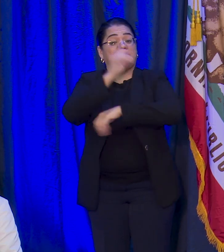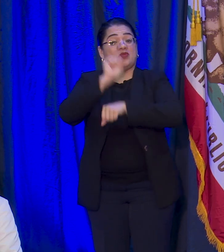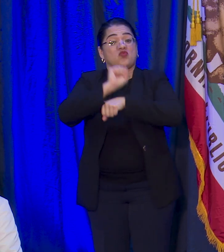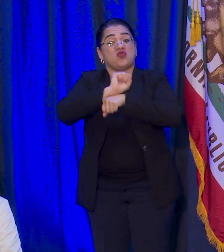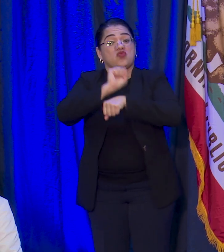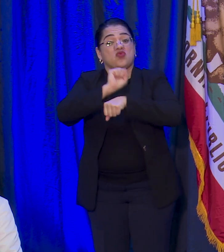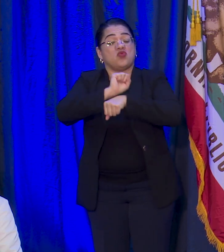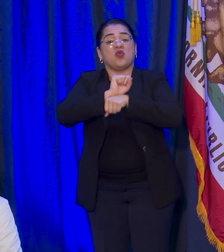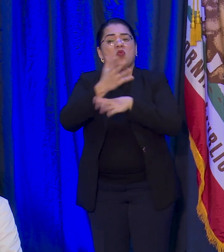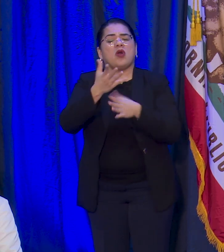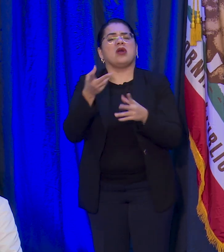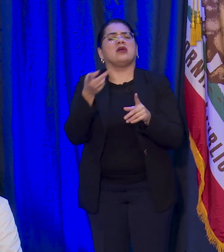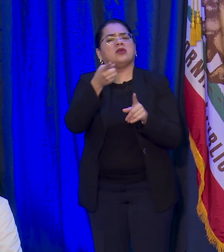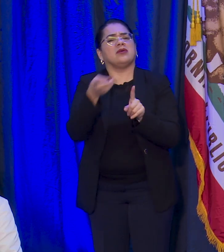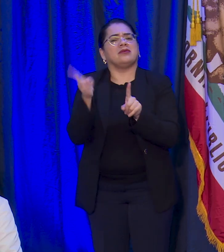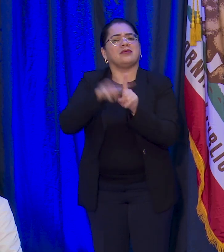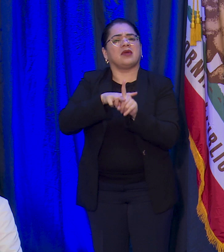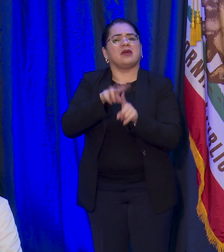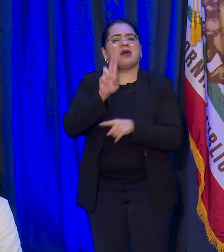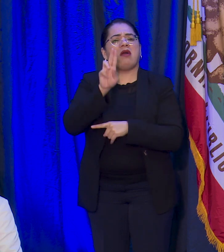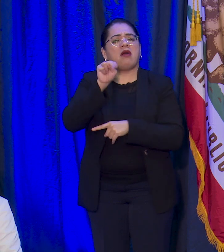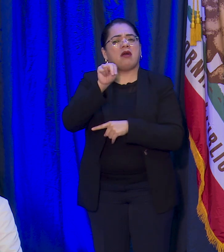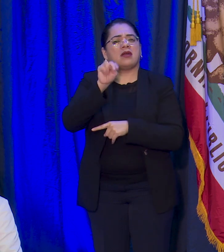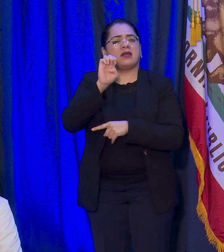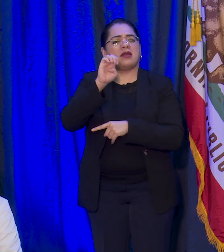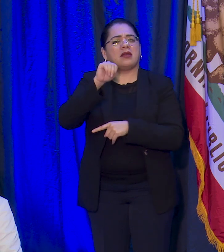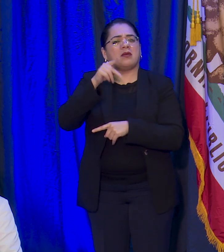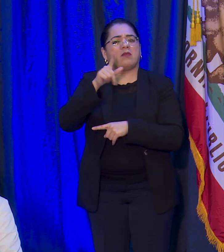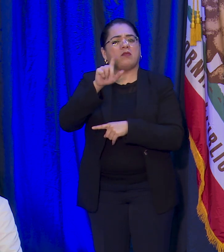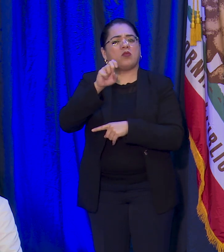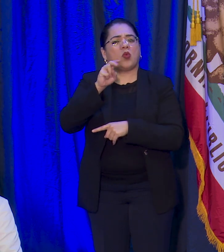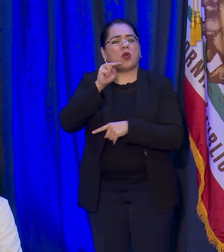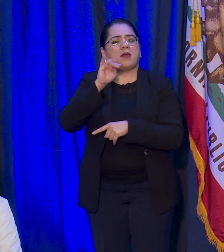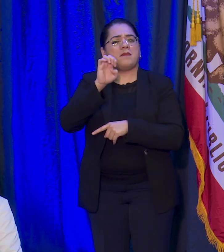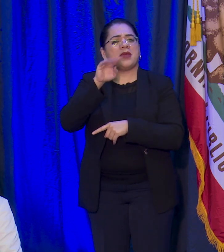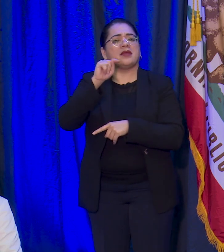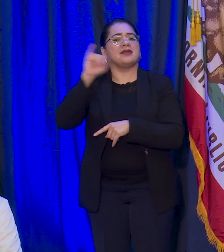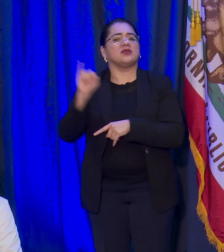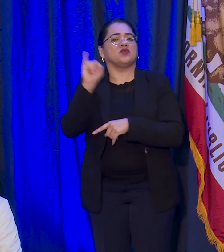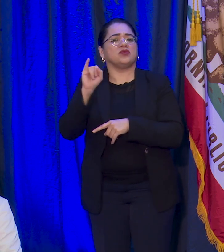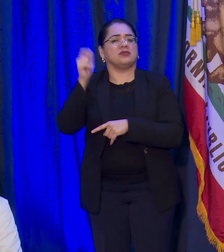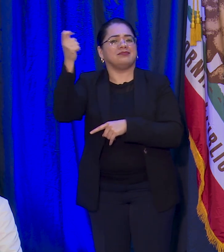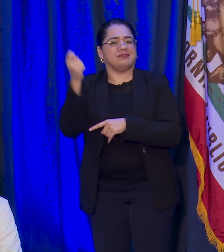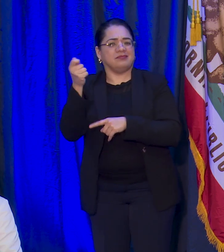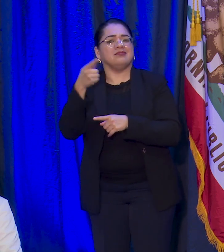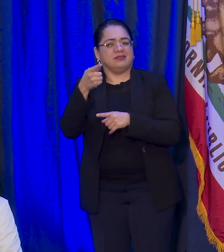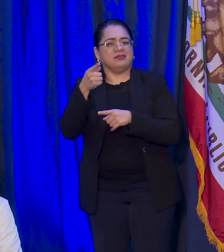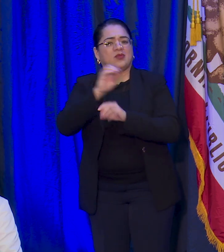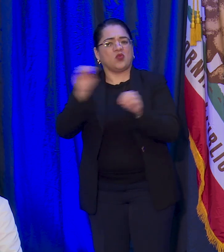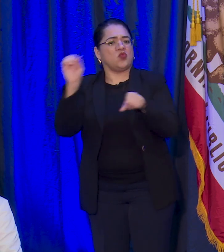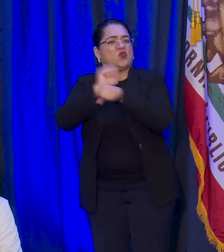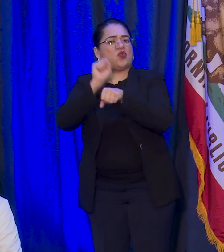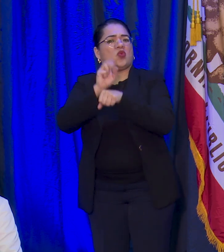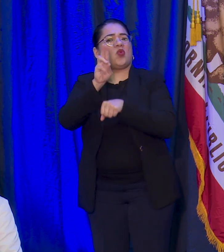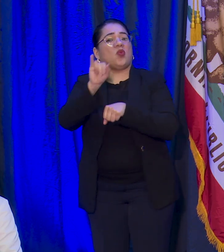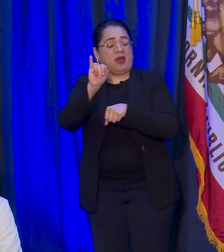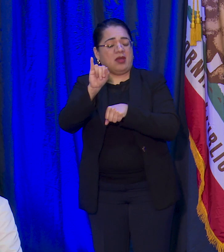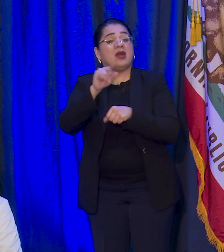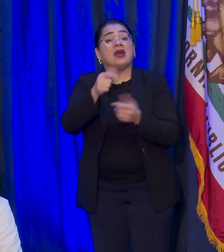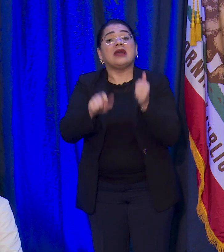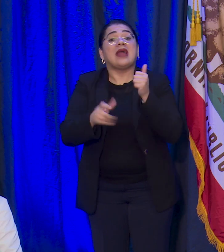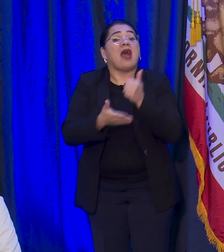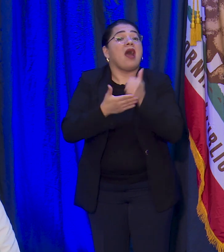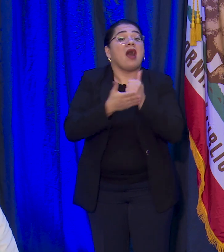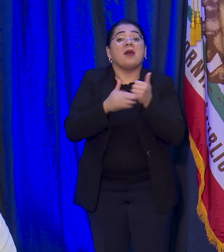for unemployment and for job support. If you need to help to file for unemployment, you can call